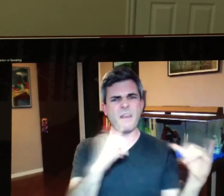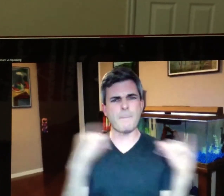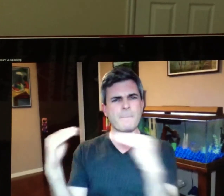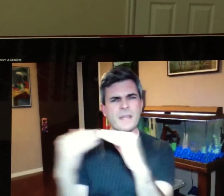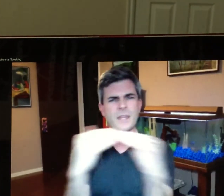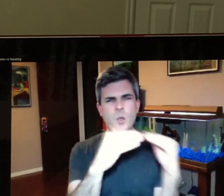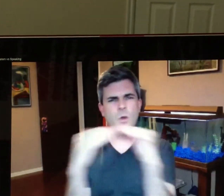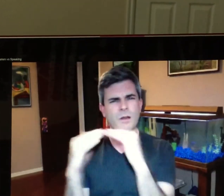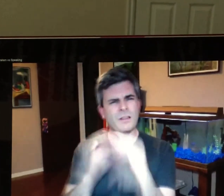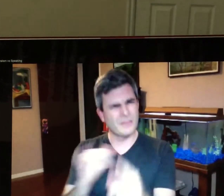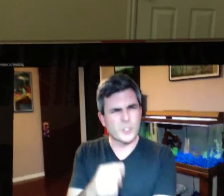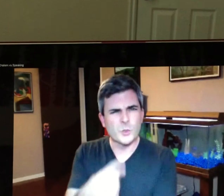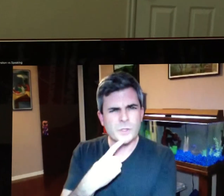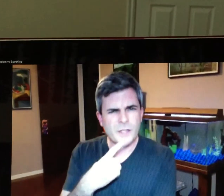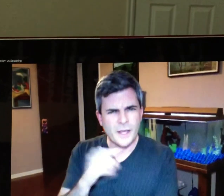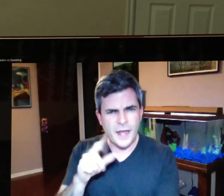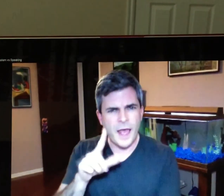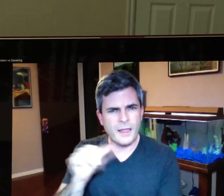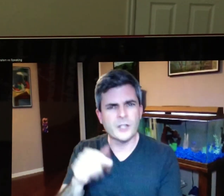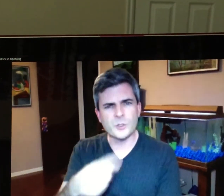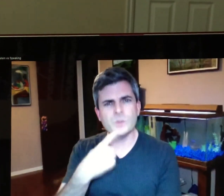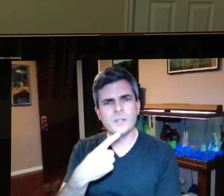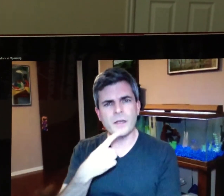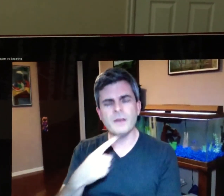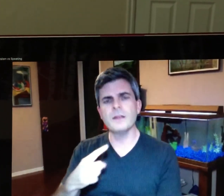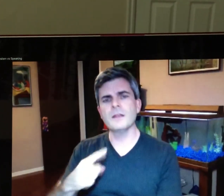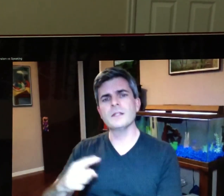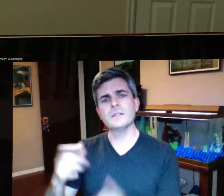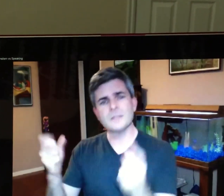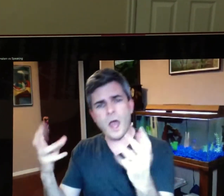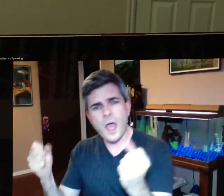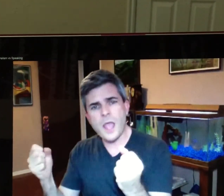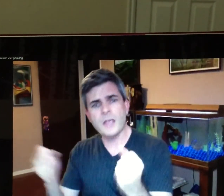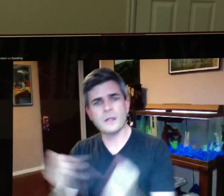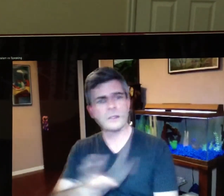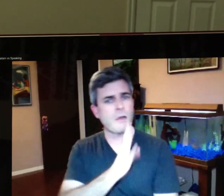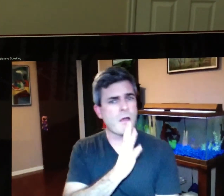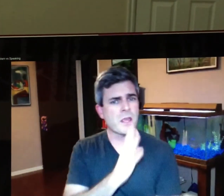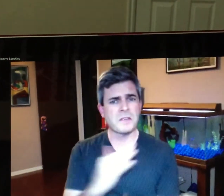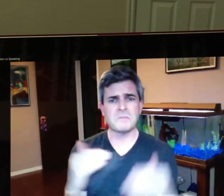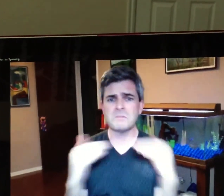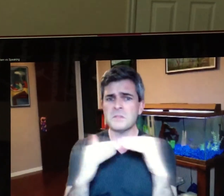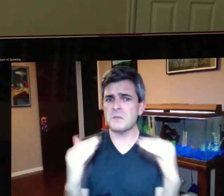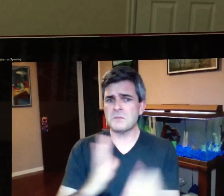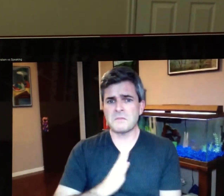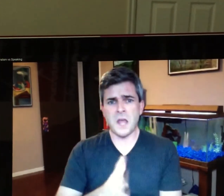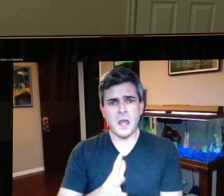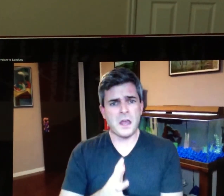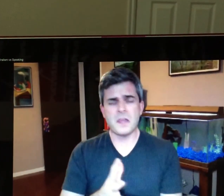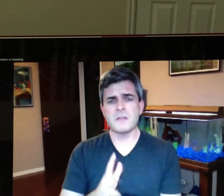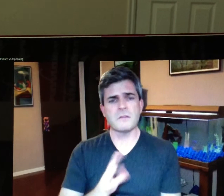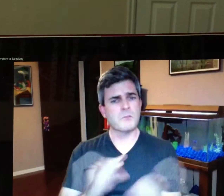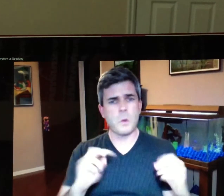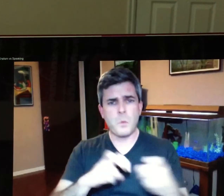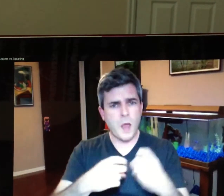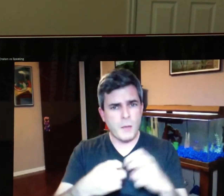think that English is better than ASL. I feel like they're all the same. And that's what Ella was